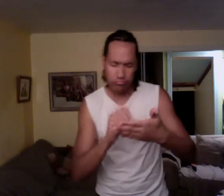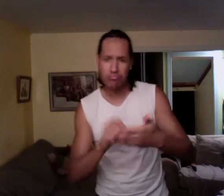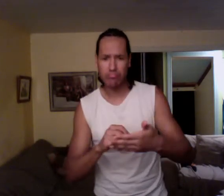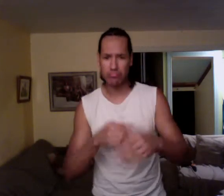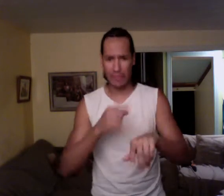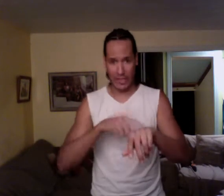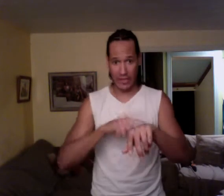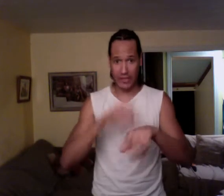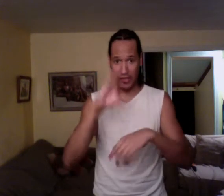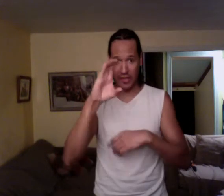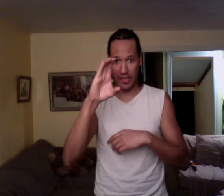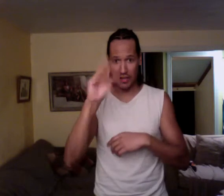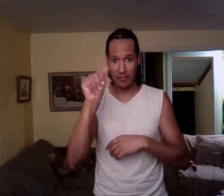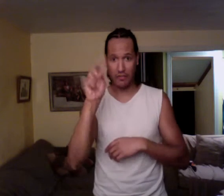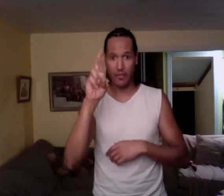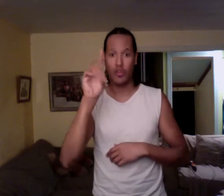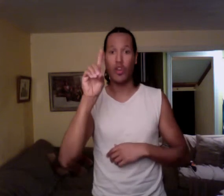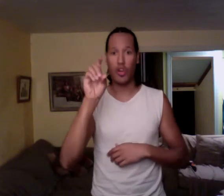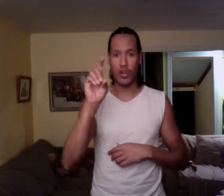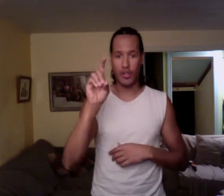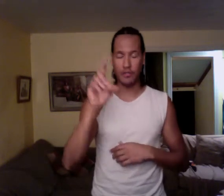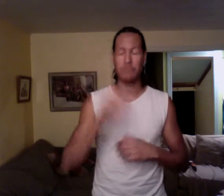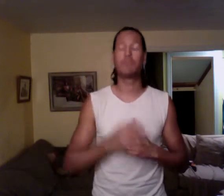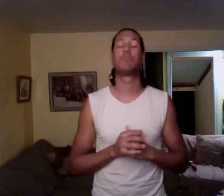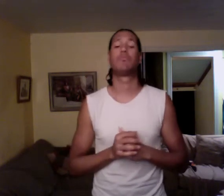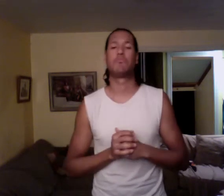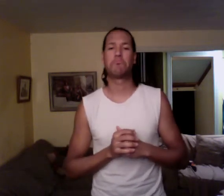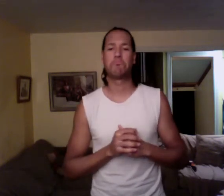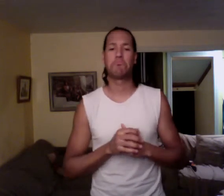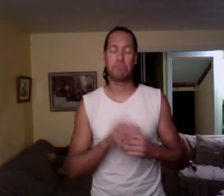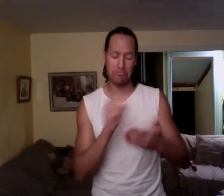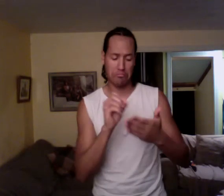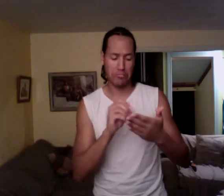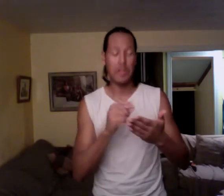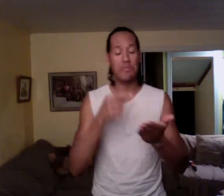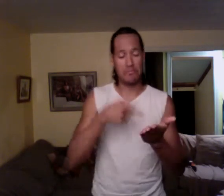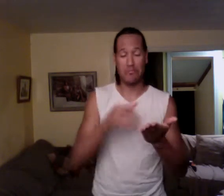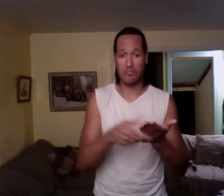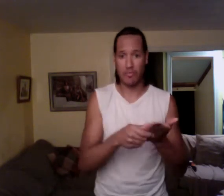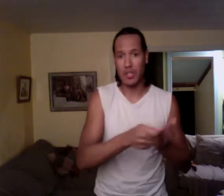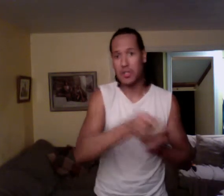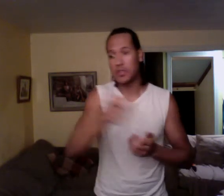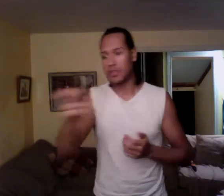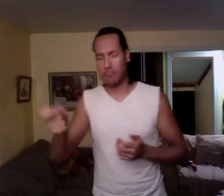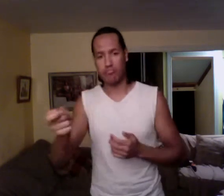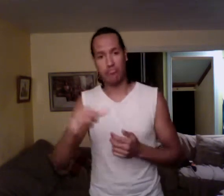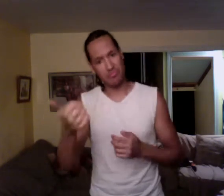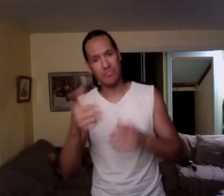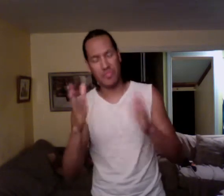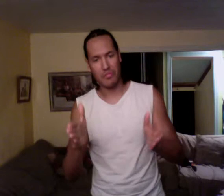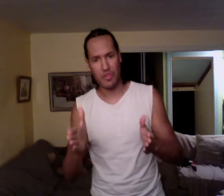to be taken to be approved by somebody who has the authority to do so. Typically